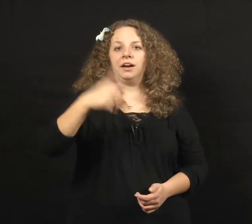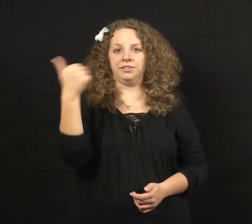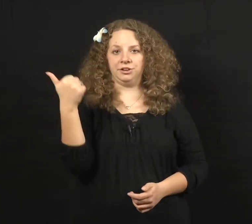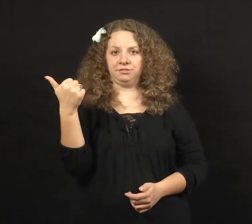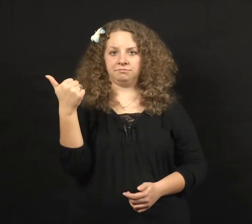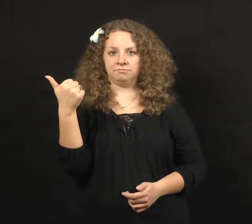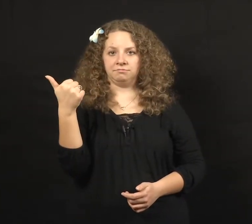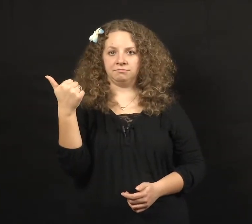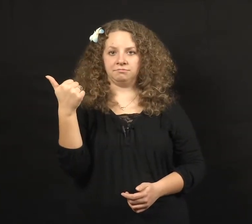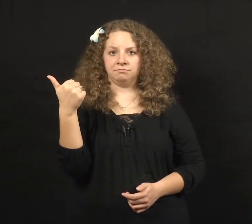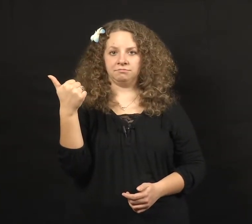Other.